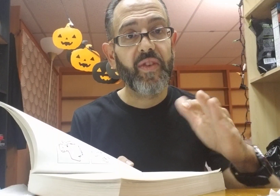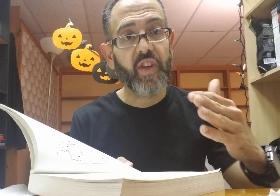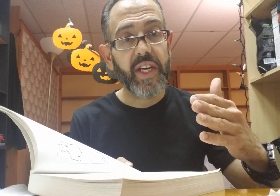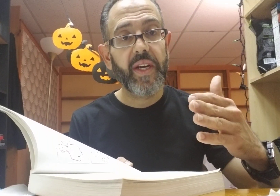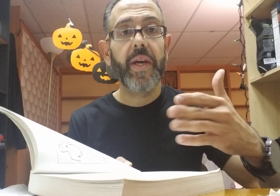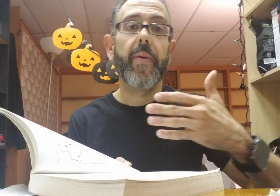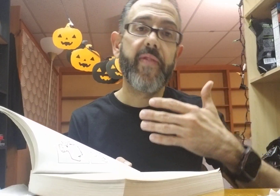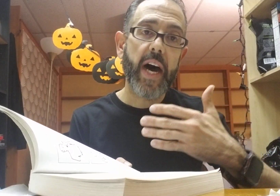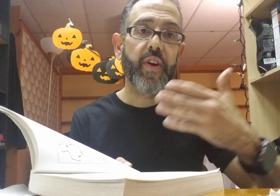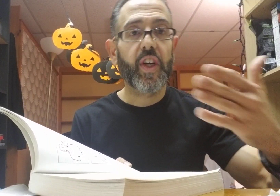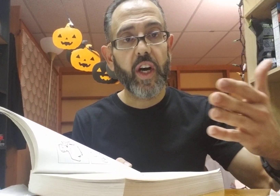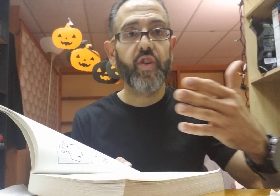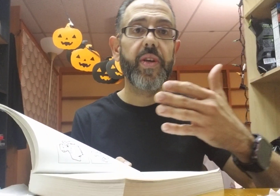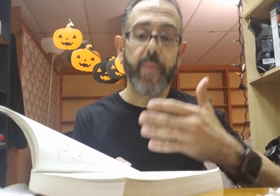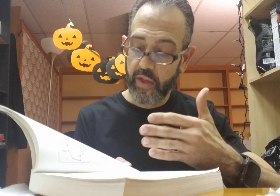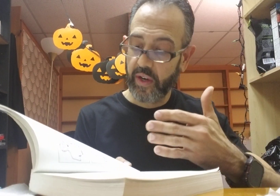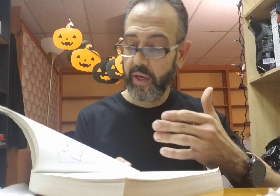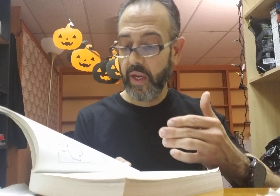See, father, cousin, mother,